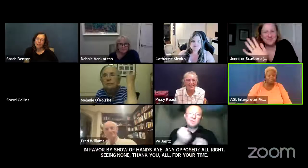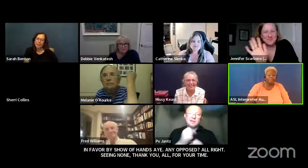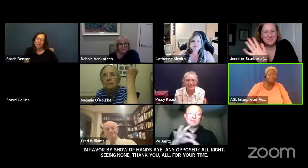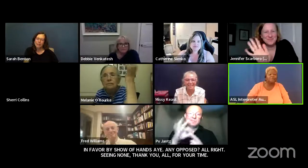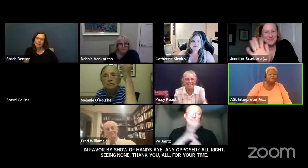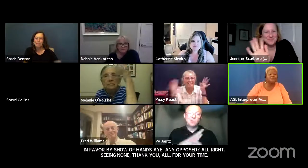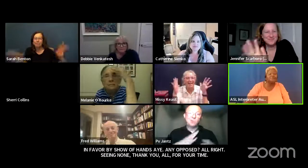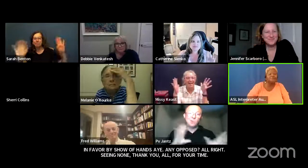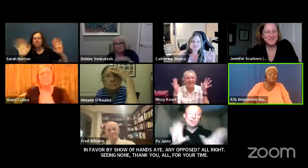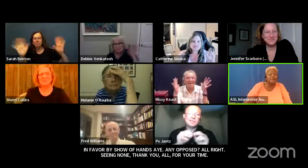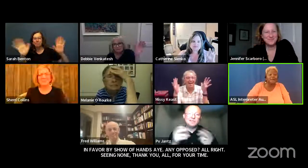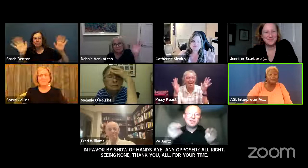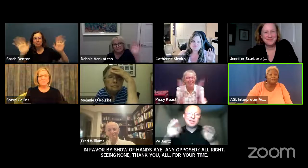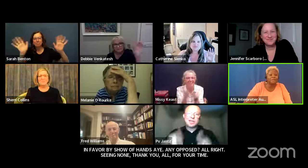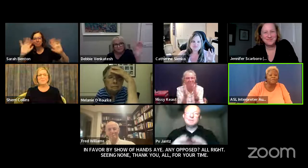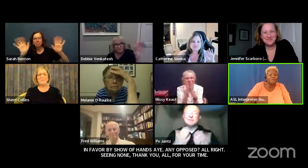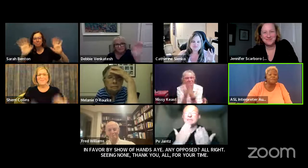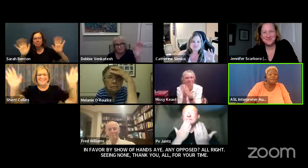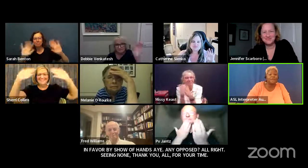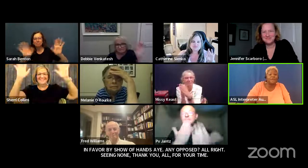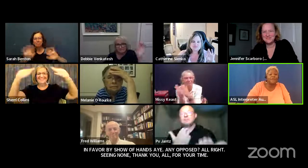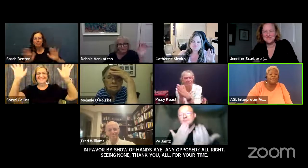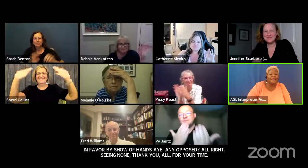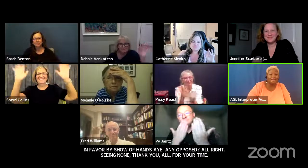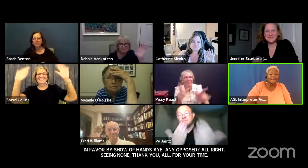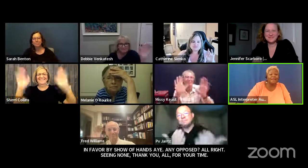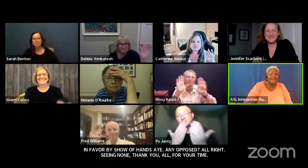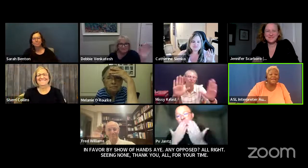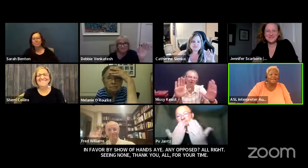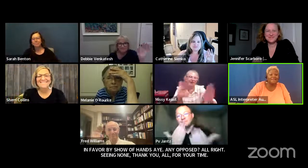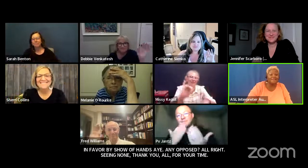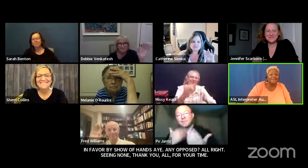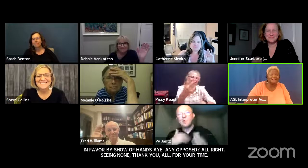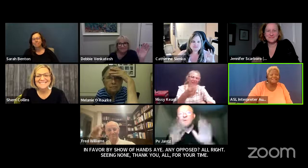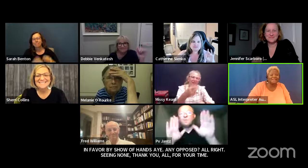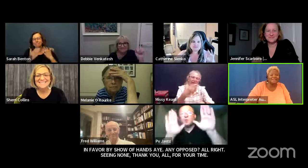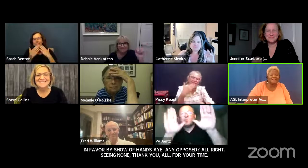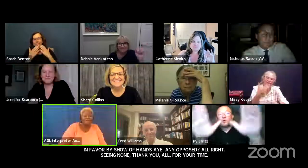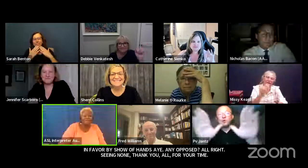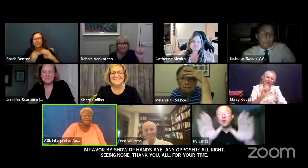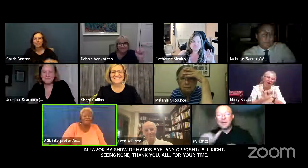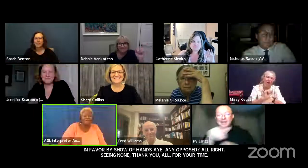all very much. 7:39 for preparation and making this happen this evening. Thank you, thank you, thank you.